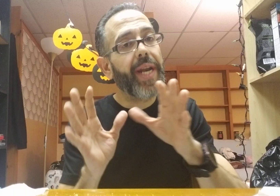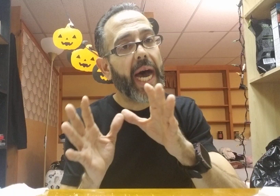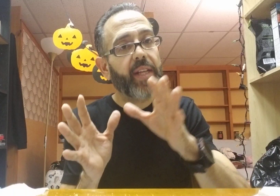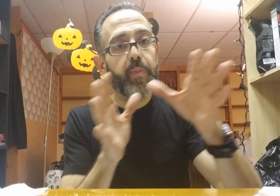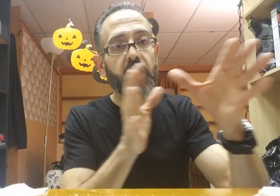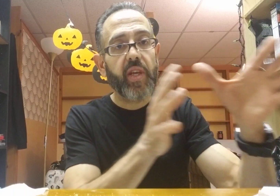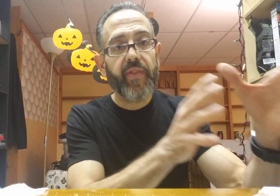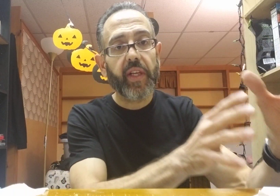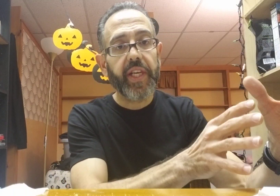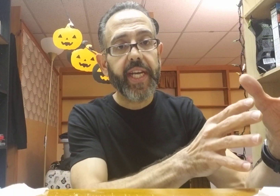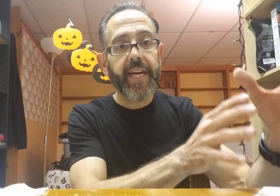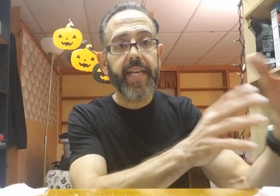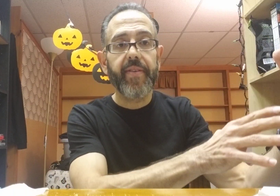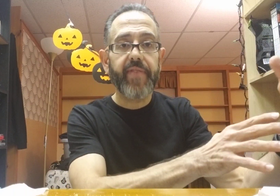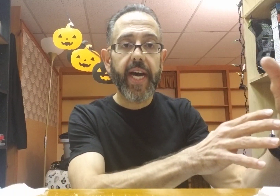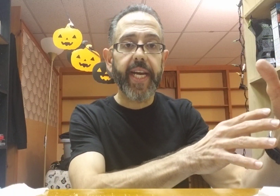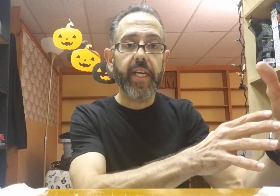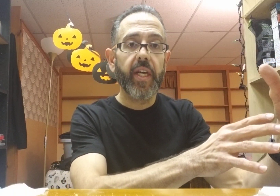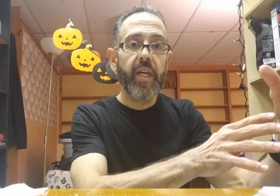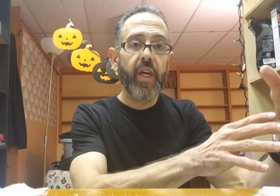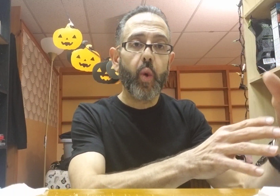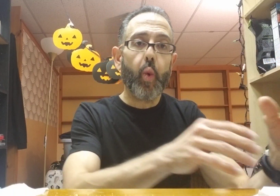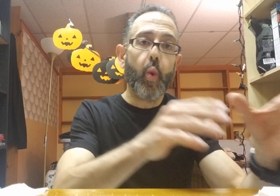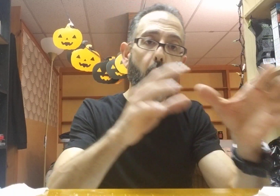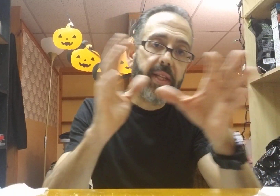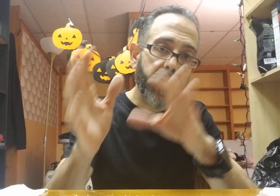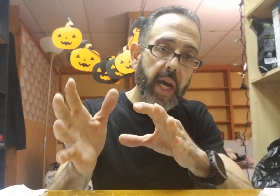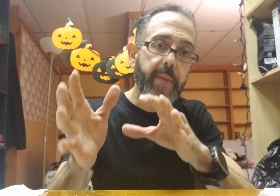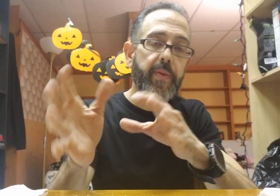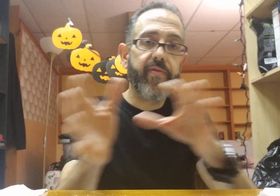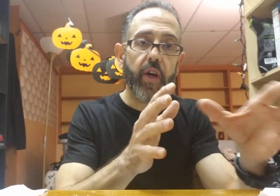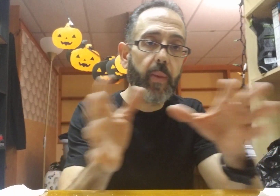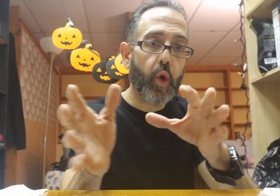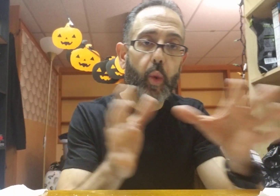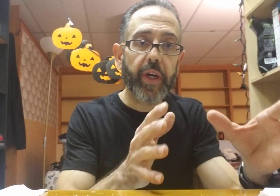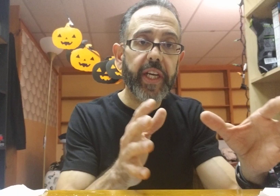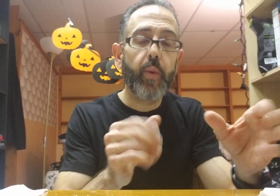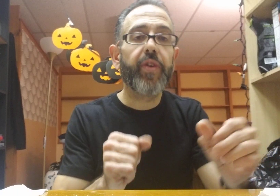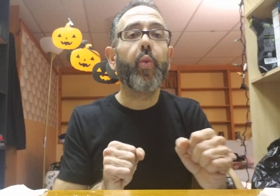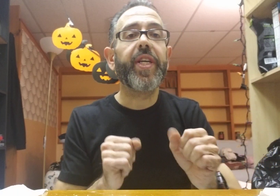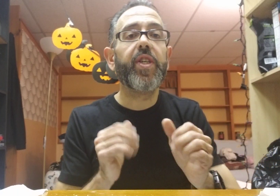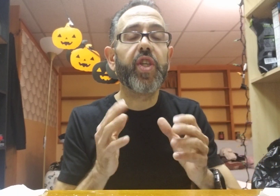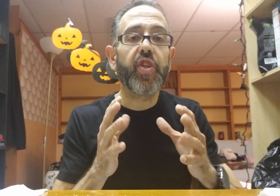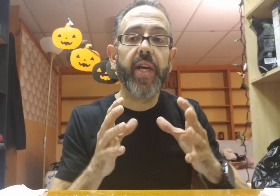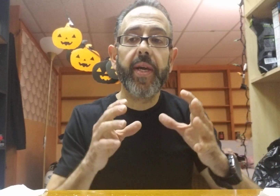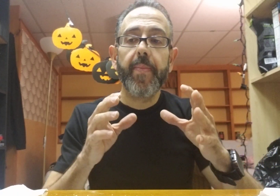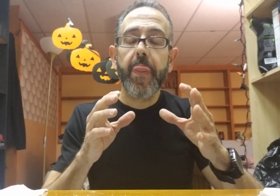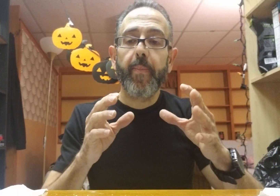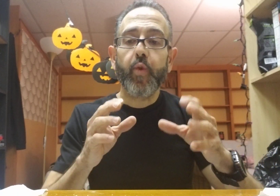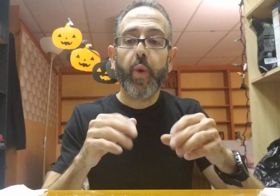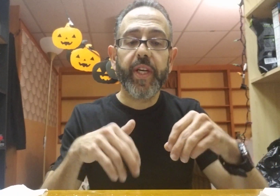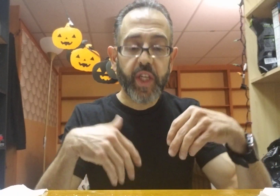not specifically identifying what type of verb we're working with. We are just